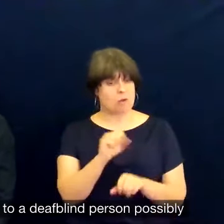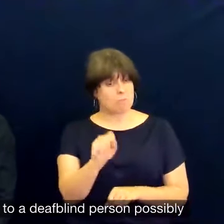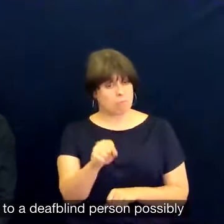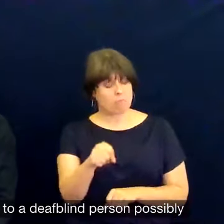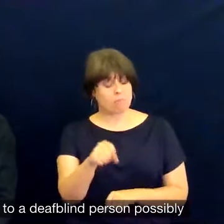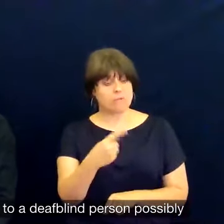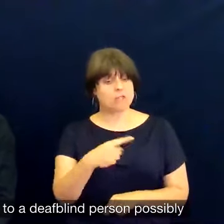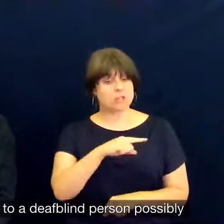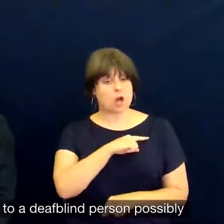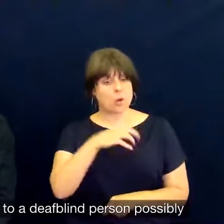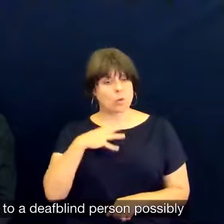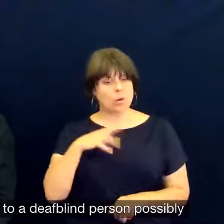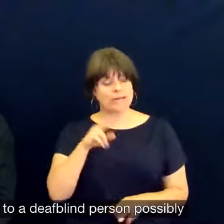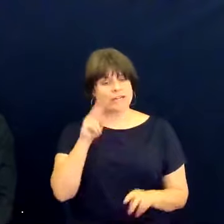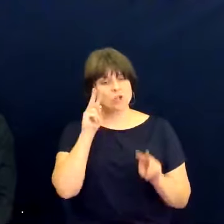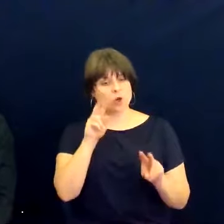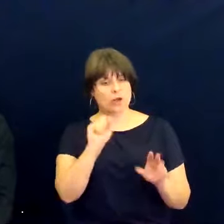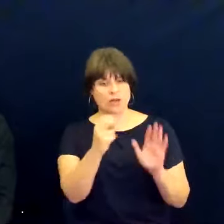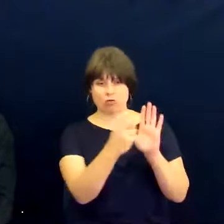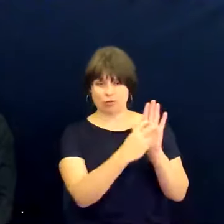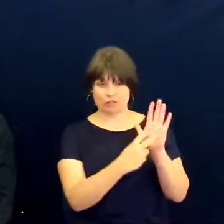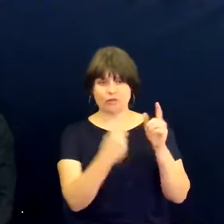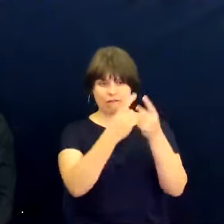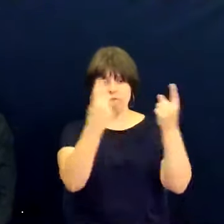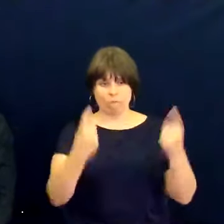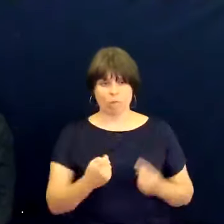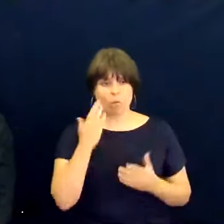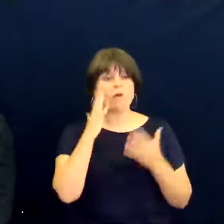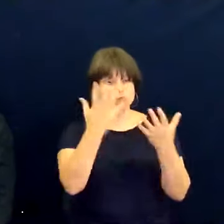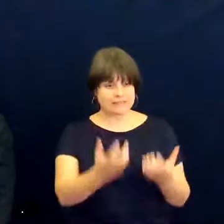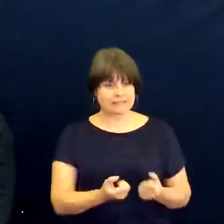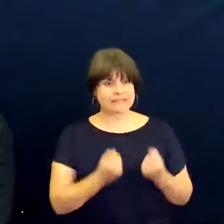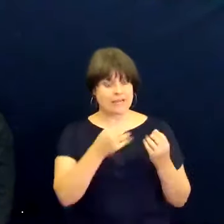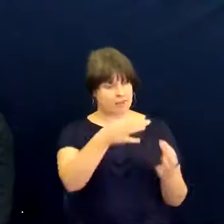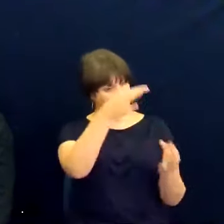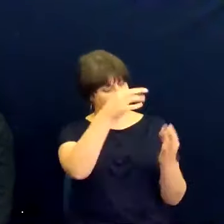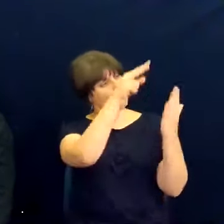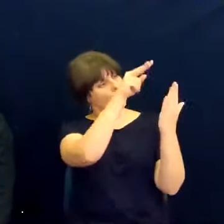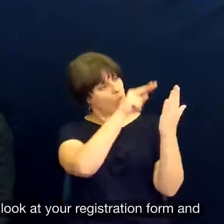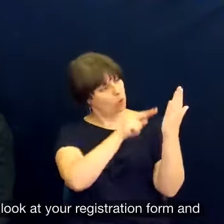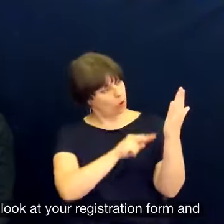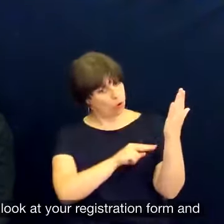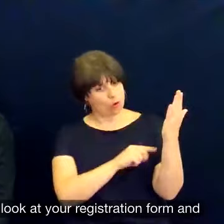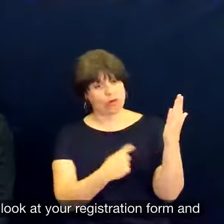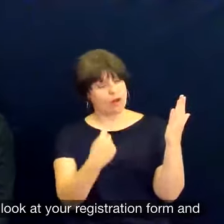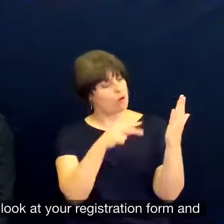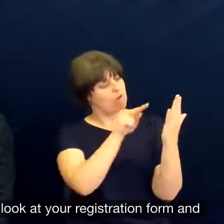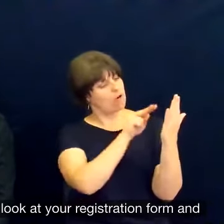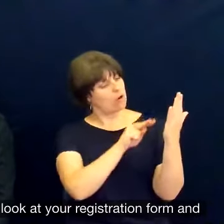We need to look at your registration form and determine what skills you'd like to